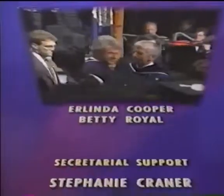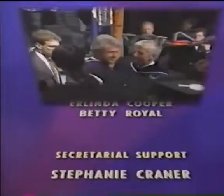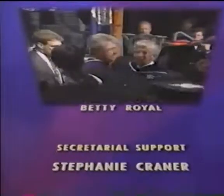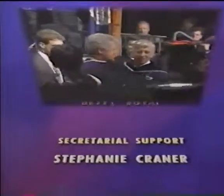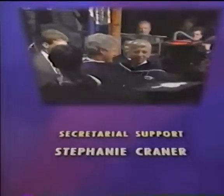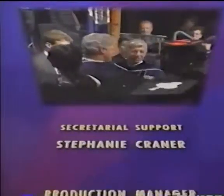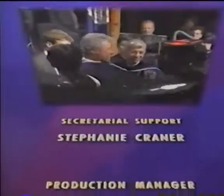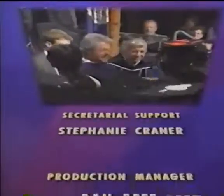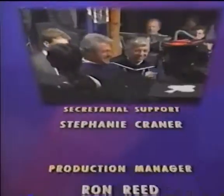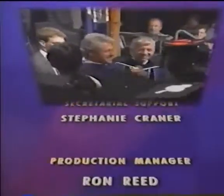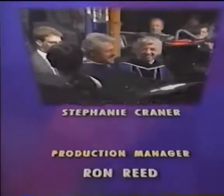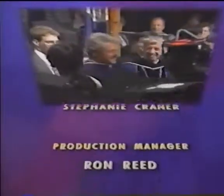Thank